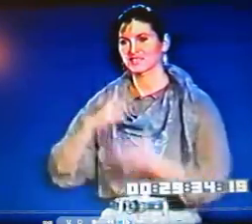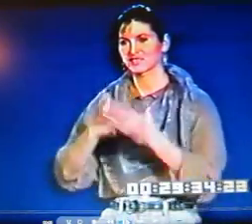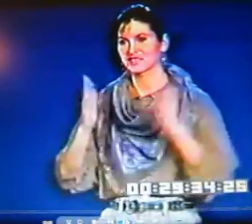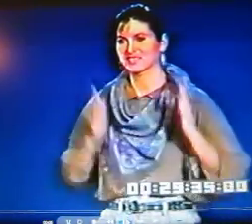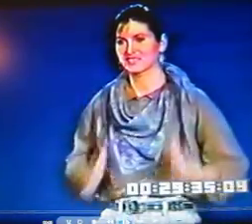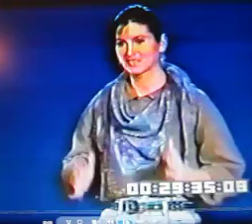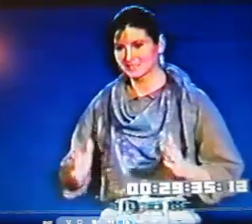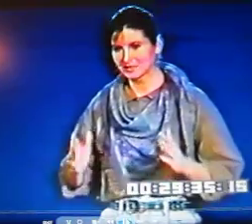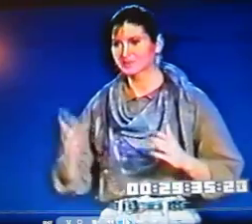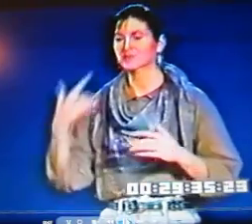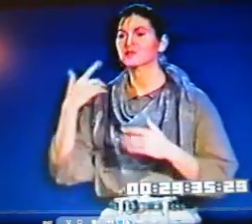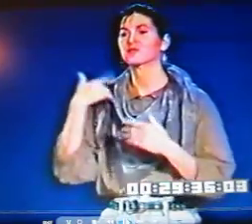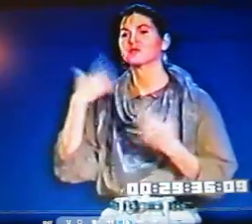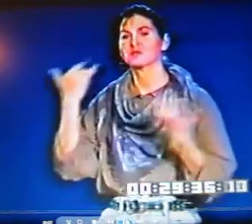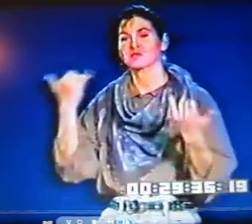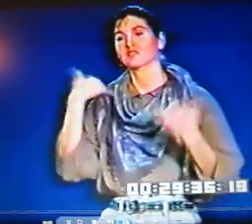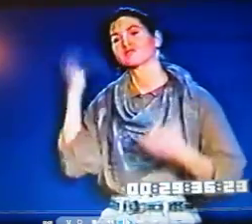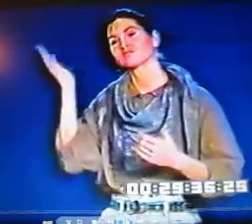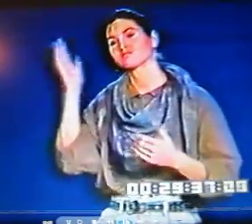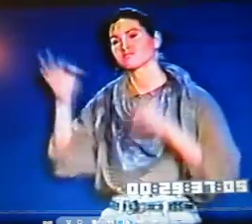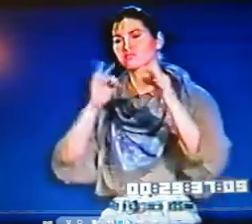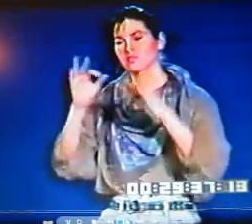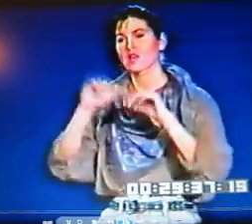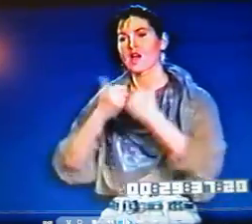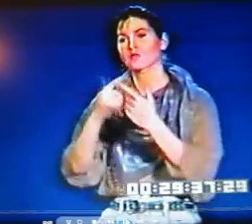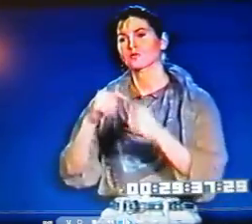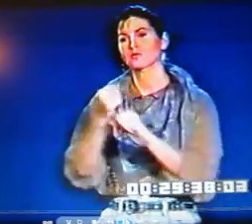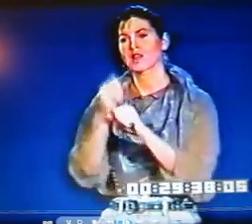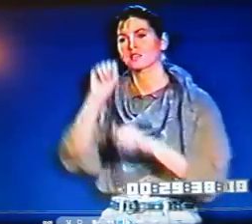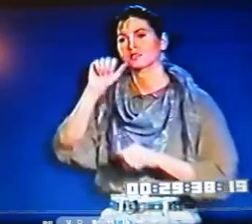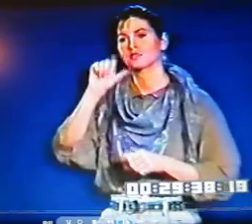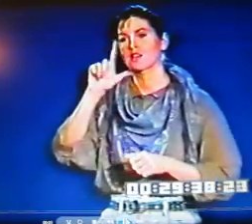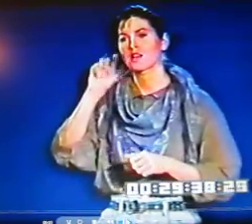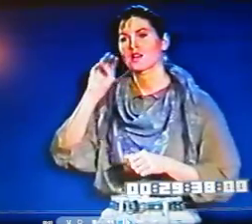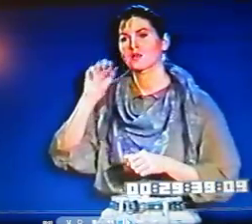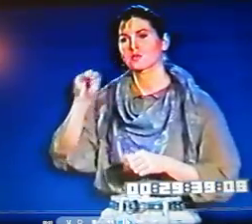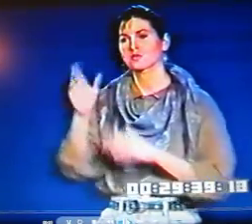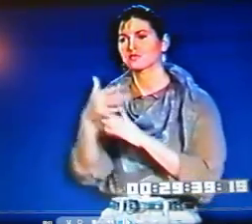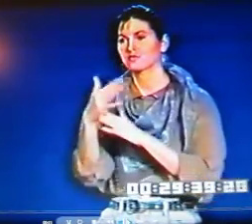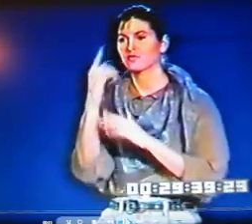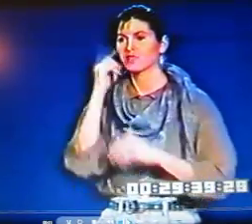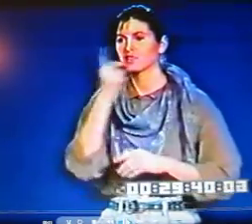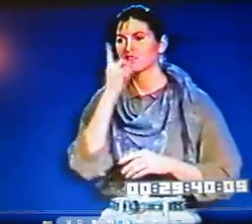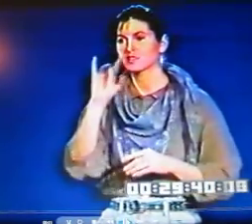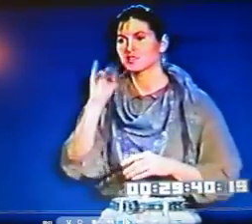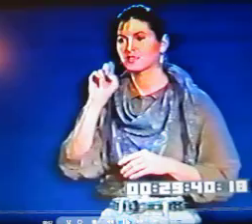Greetings! I'm the Deaf Julia Child. Today I'm going to share with you my recipe for our salmon dinner.